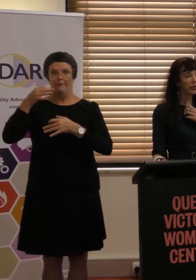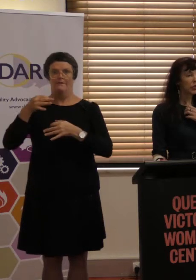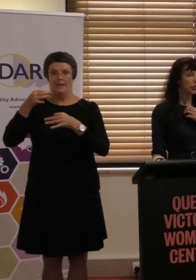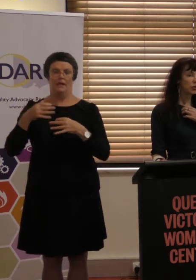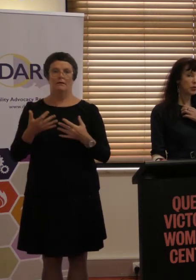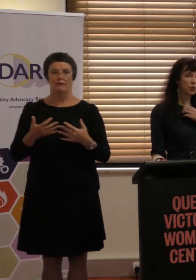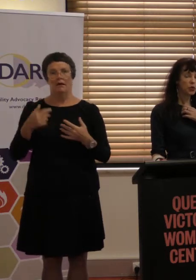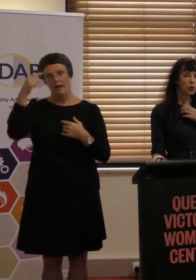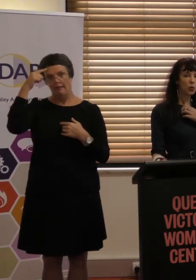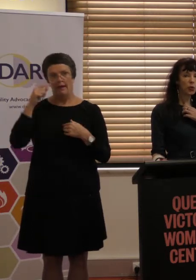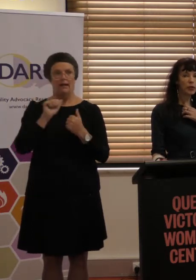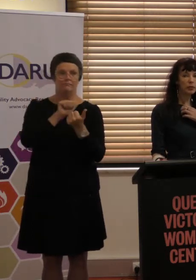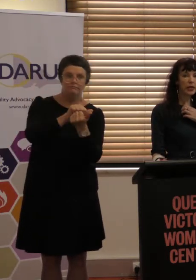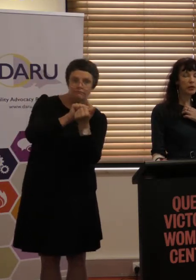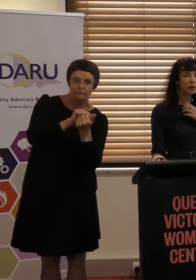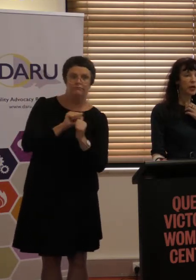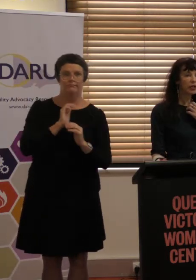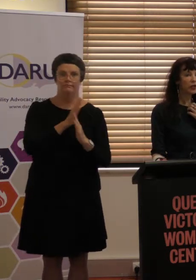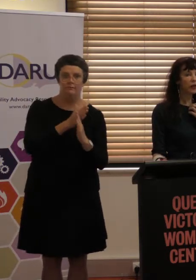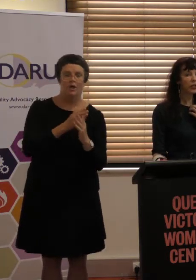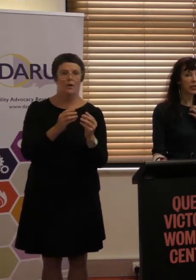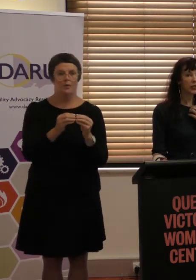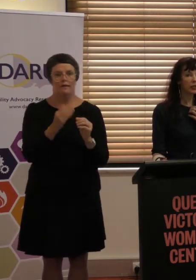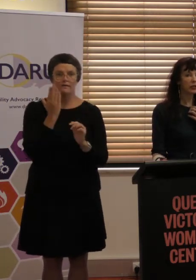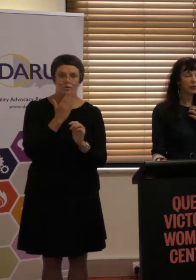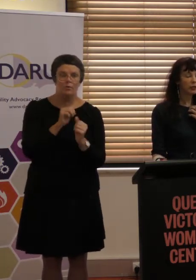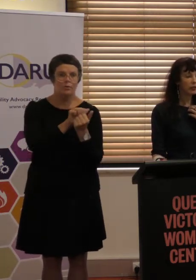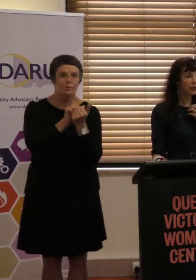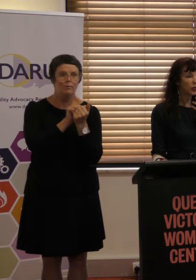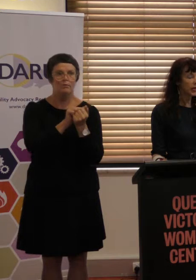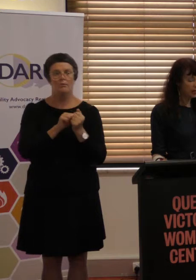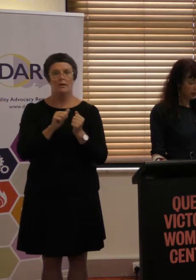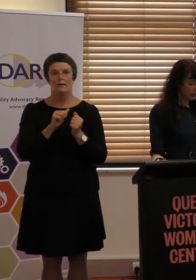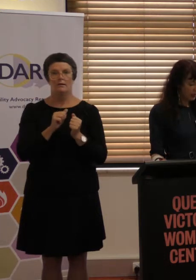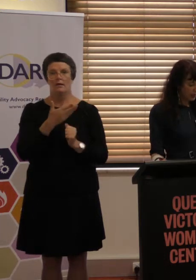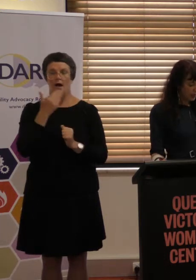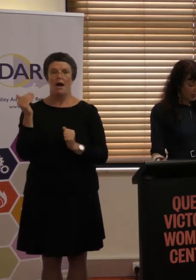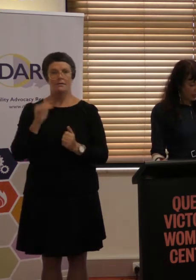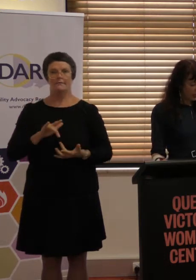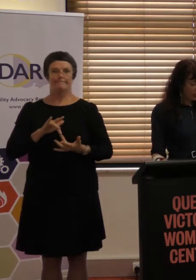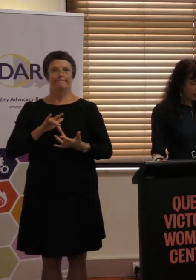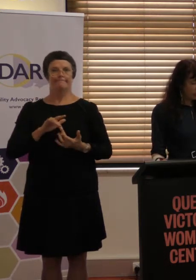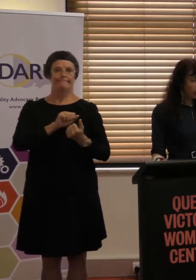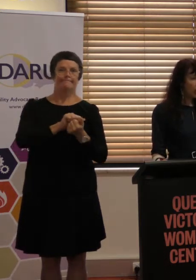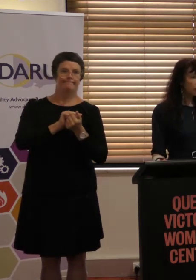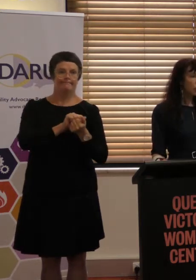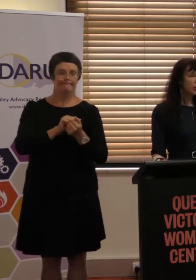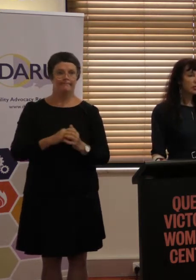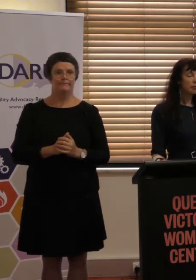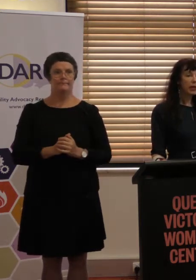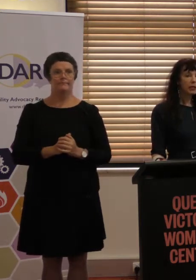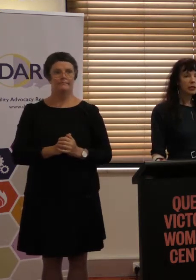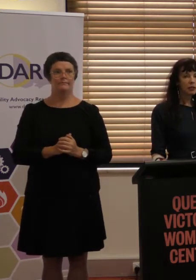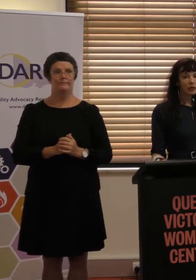collaborative relationships with the school, and it's better to be part of the conversation than without. And polite